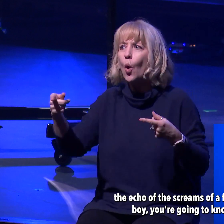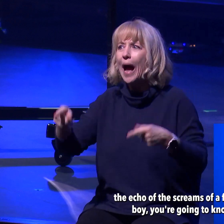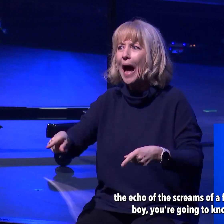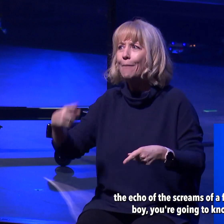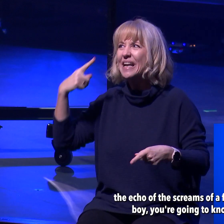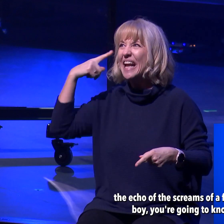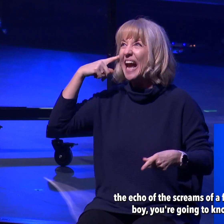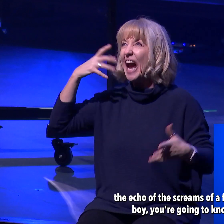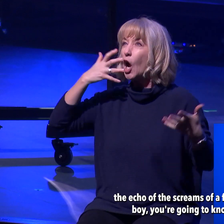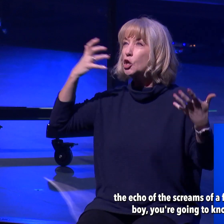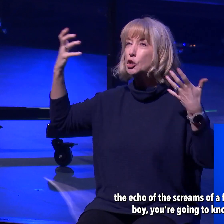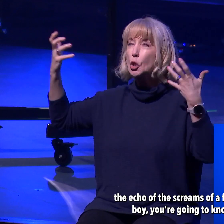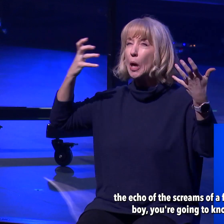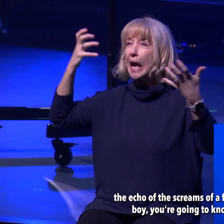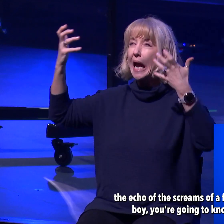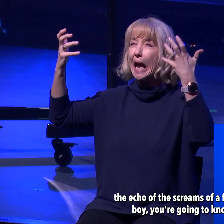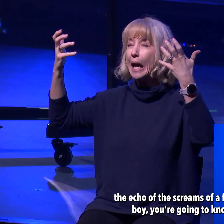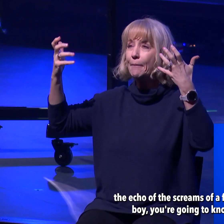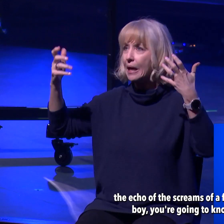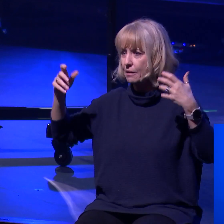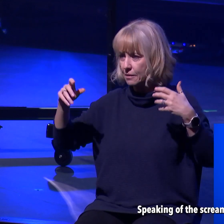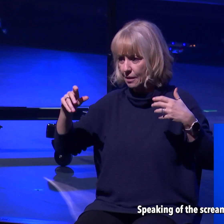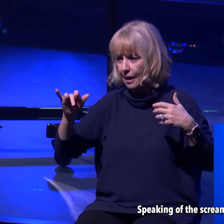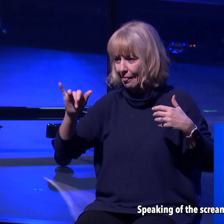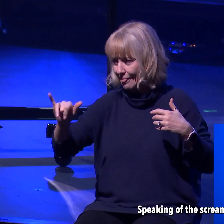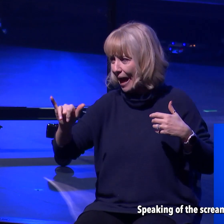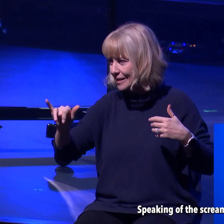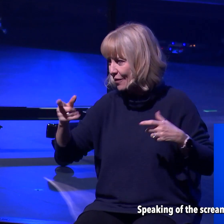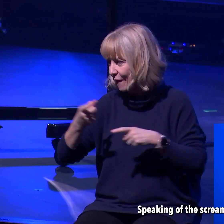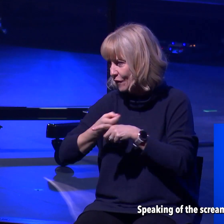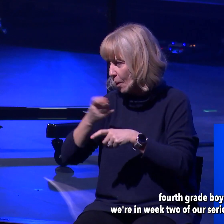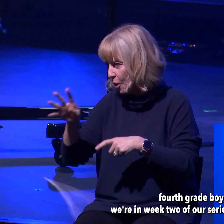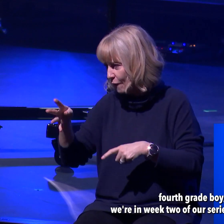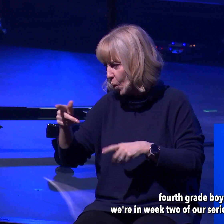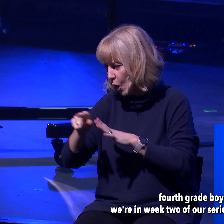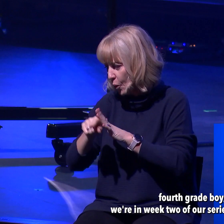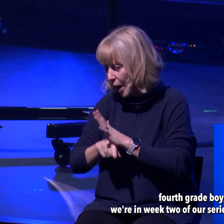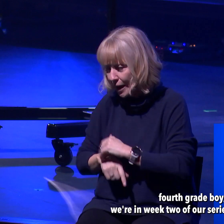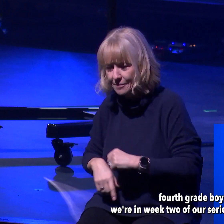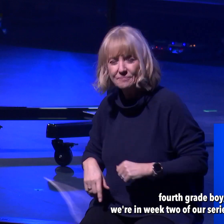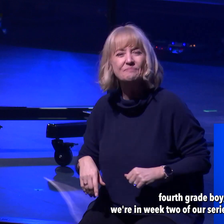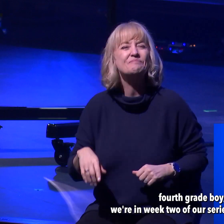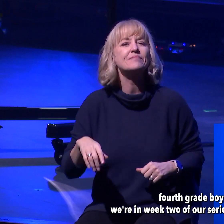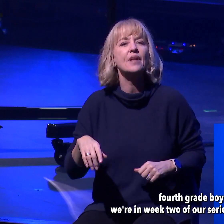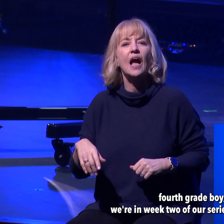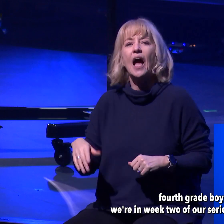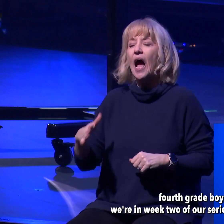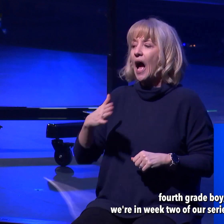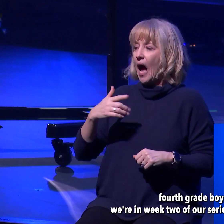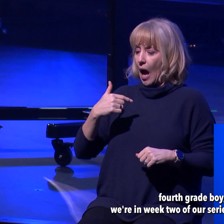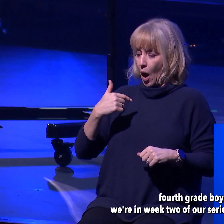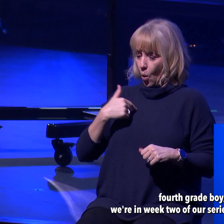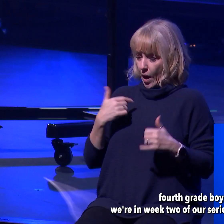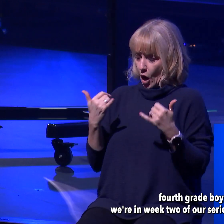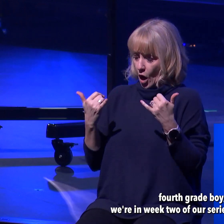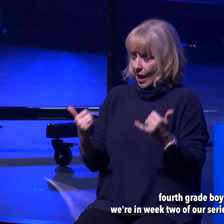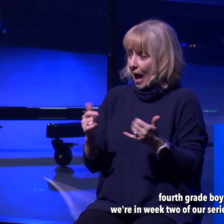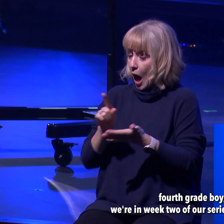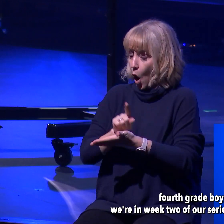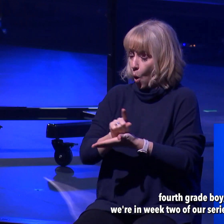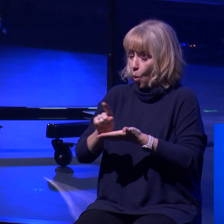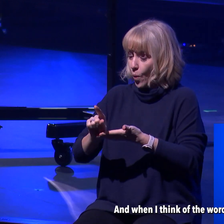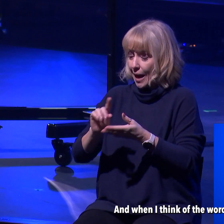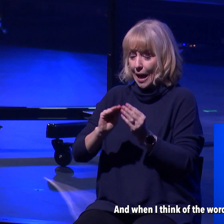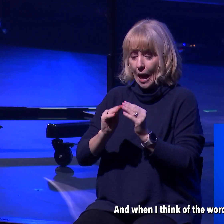screams of a fourth grade boy, you're gonna know why. Speaking of the screams of a fourth grade boy, we're in week 2 of our series,